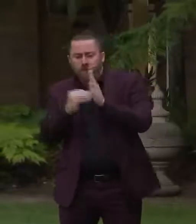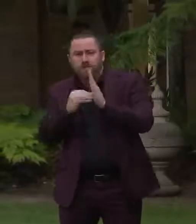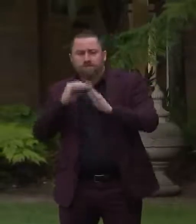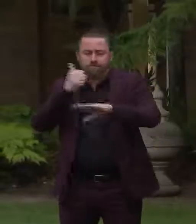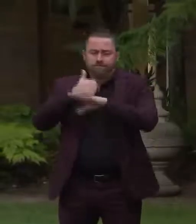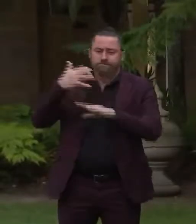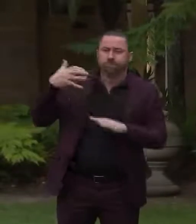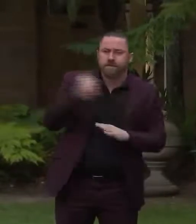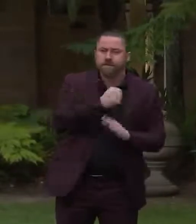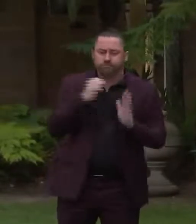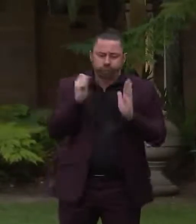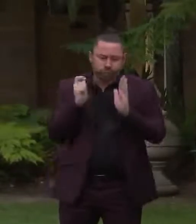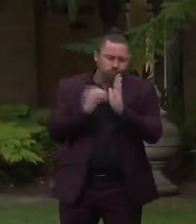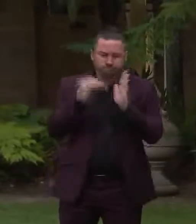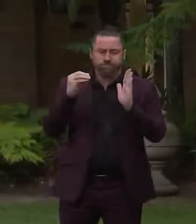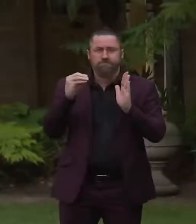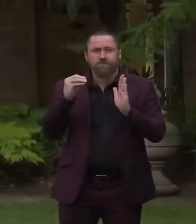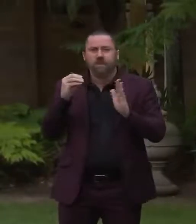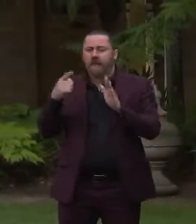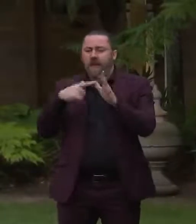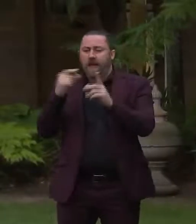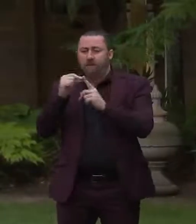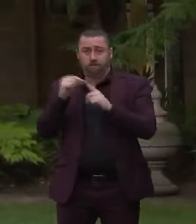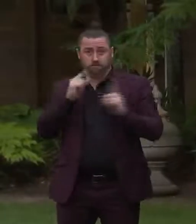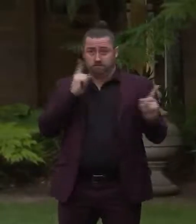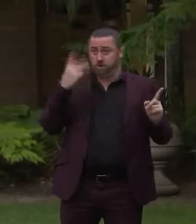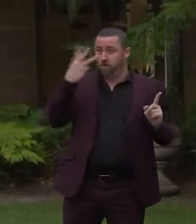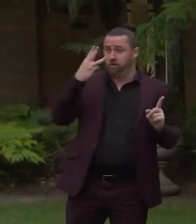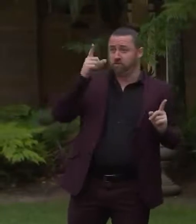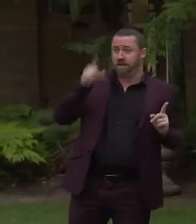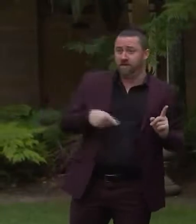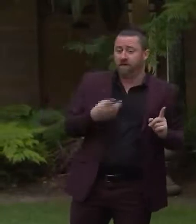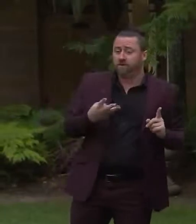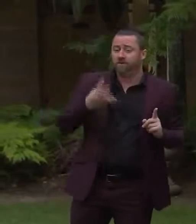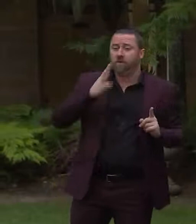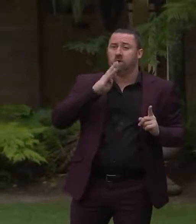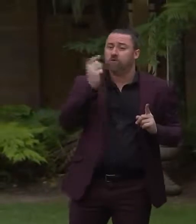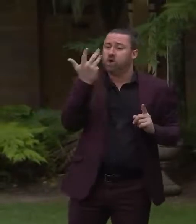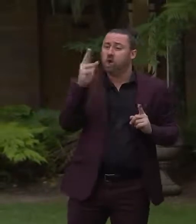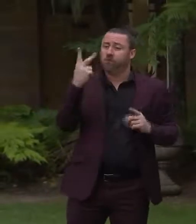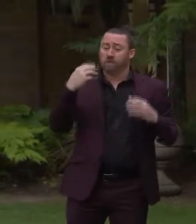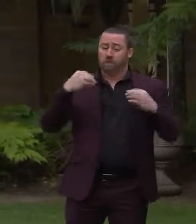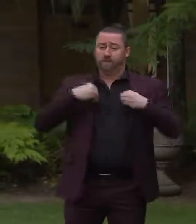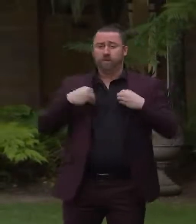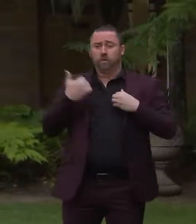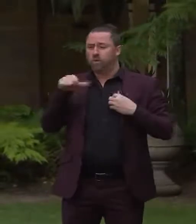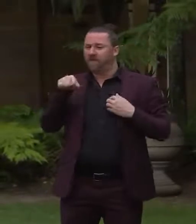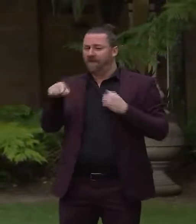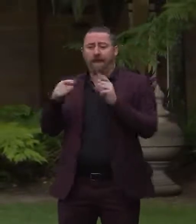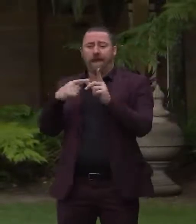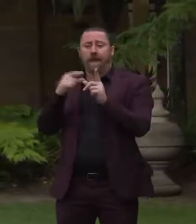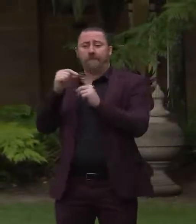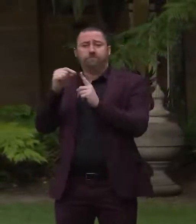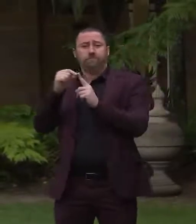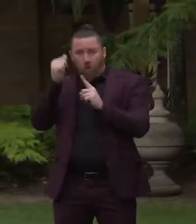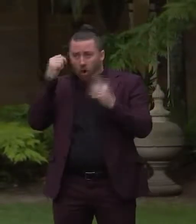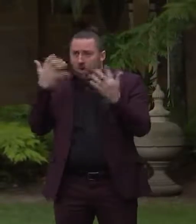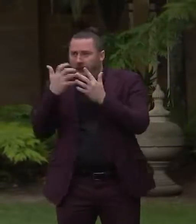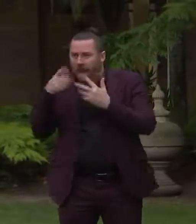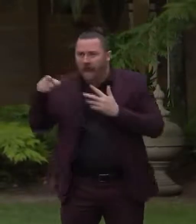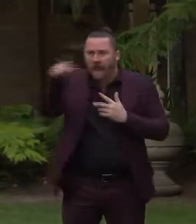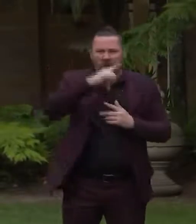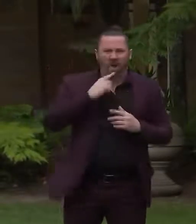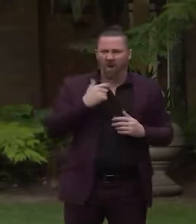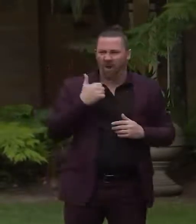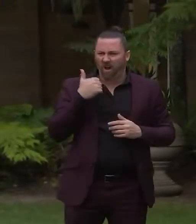So the app has been incredibly successful. 13,492 businesses are using it now. I know that the feedback from the community has